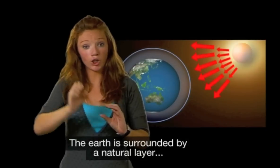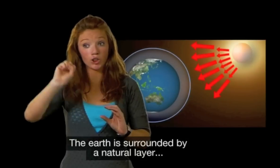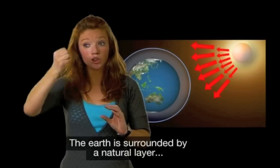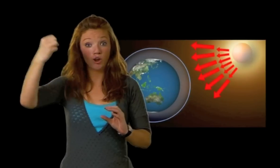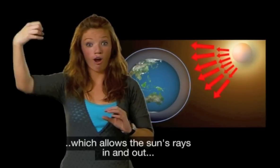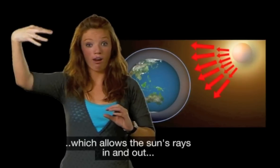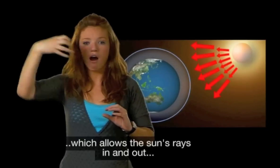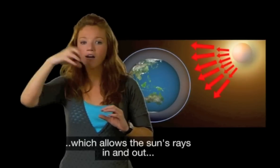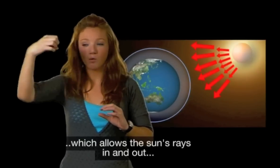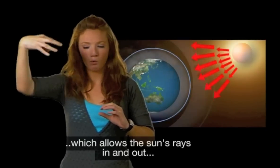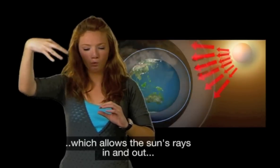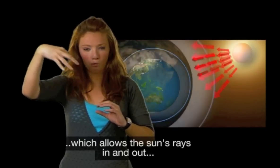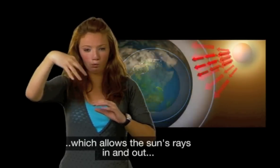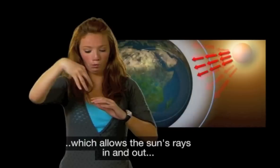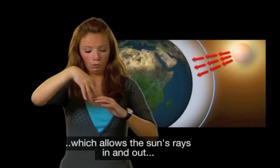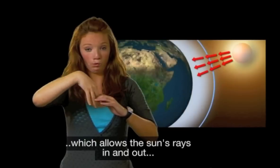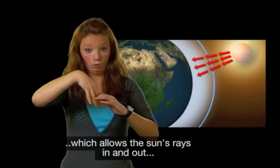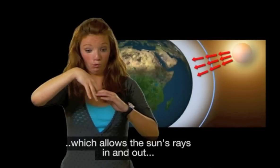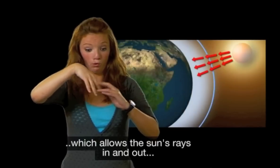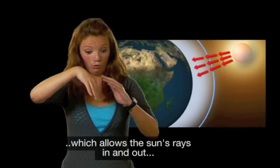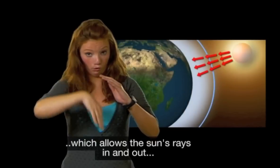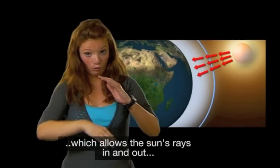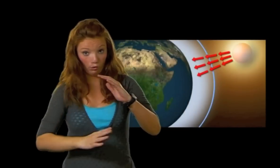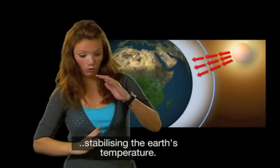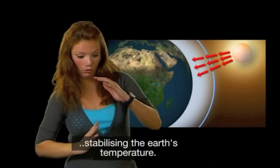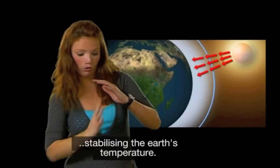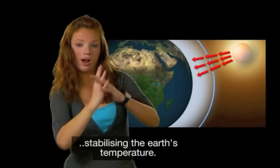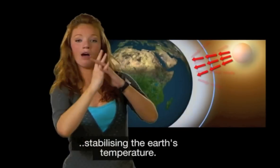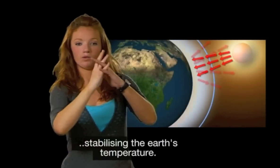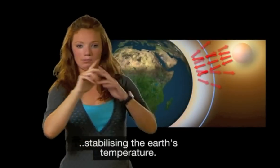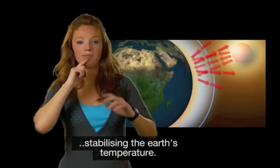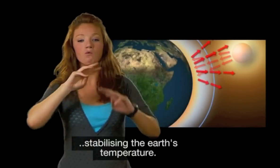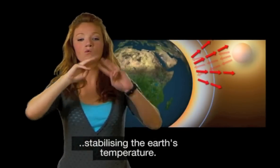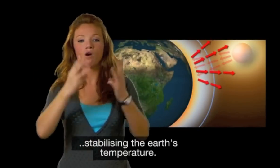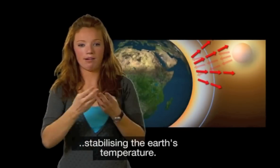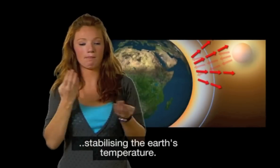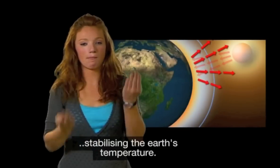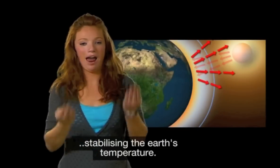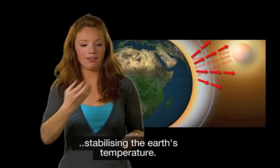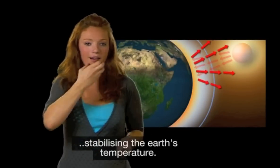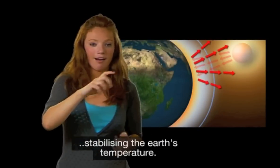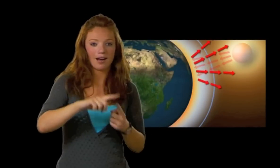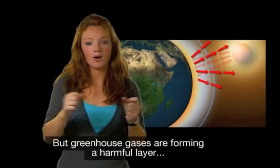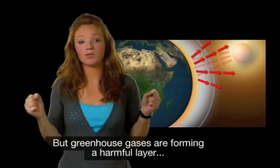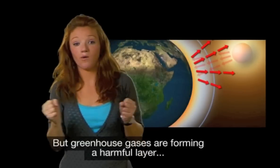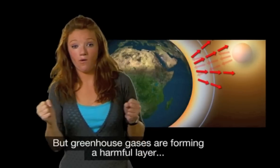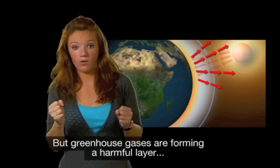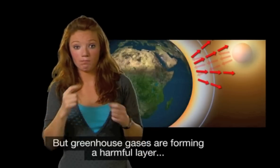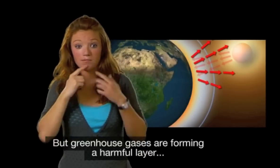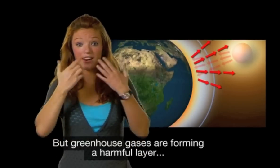the sun's rays in and out, stabilizing the Earth's temperature. But greenhouse gases are